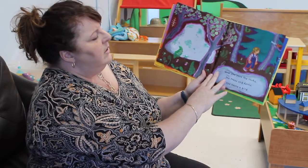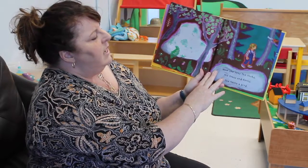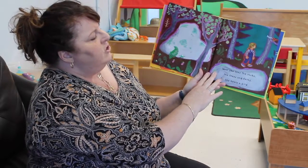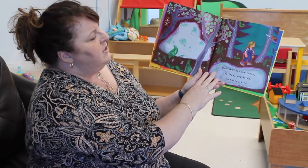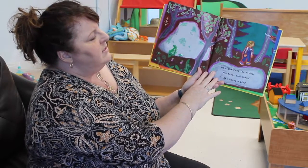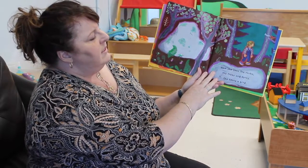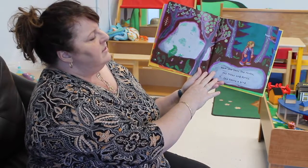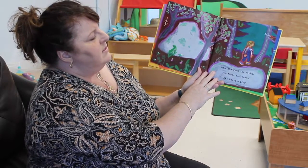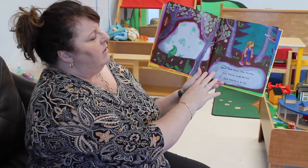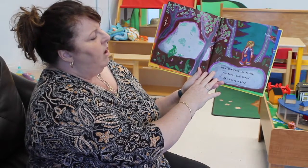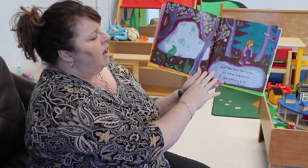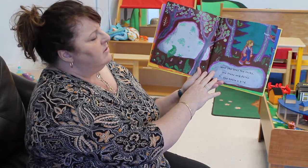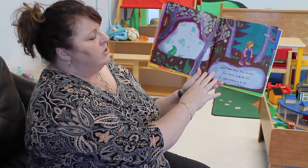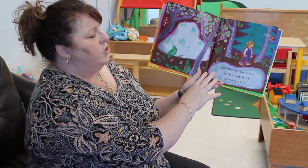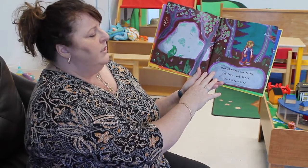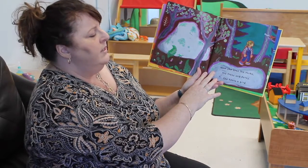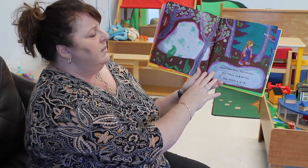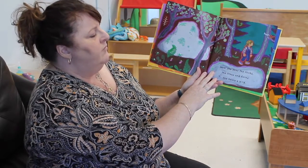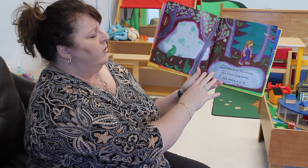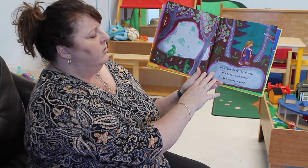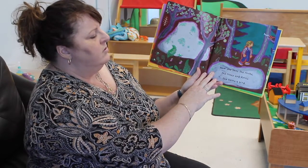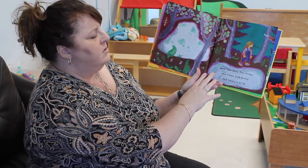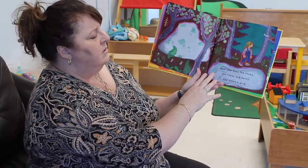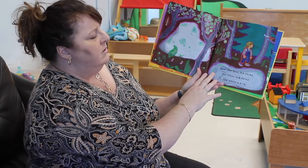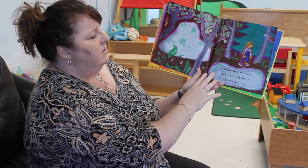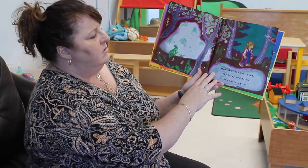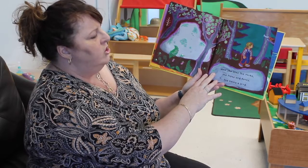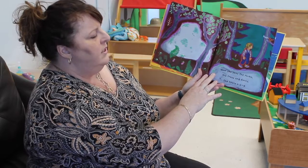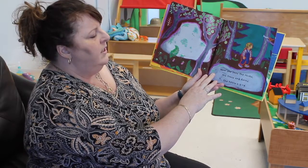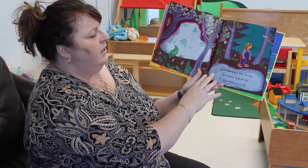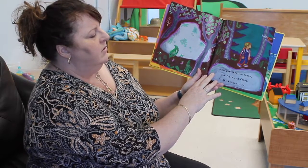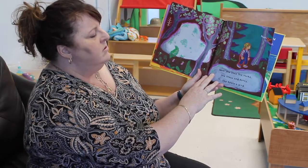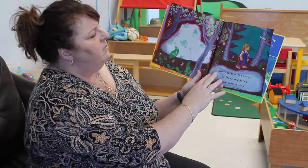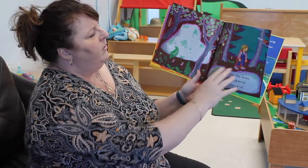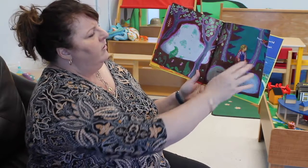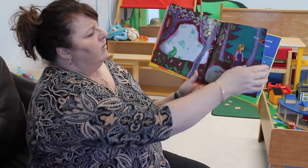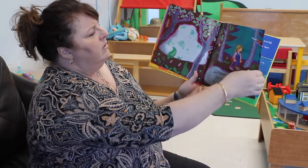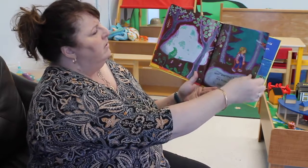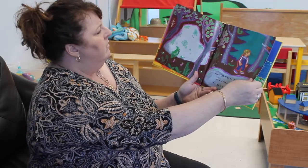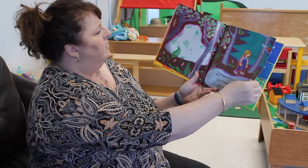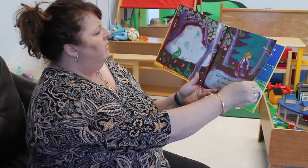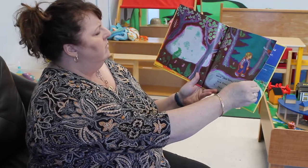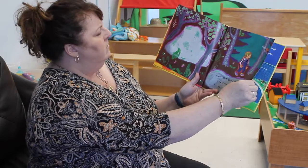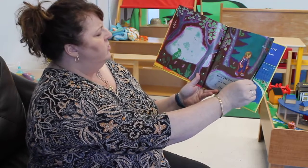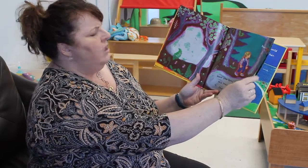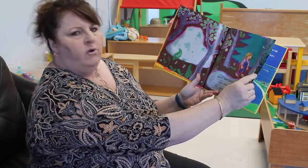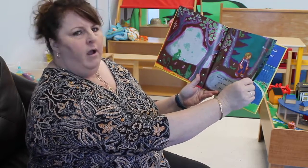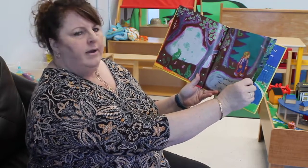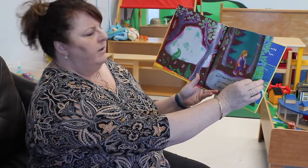Now she sees the rocks, the trees and ferns. She hears a bird. Well, she's not crying